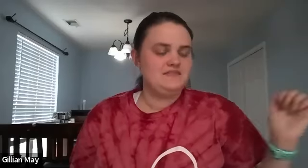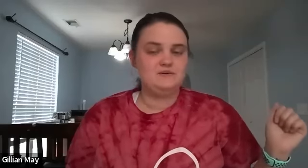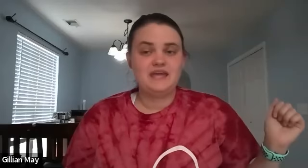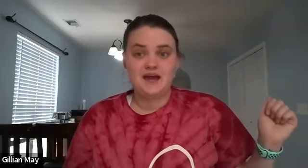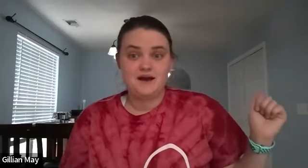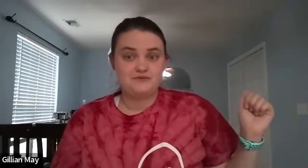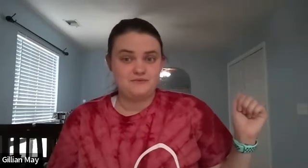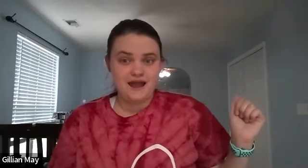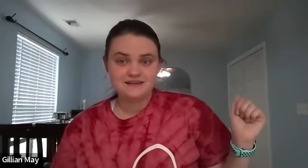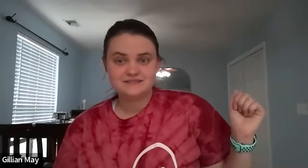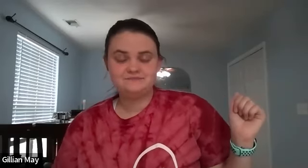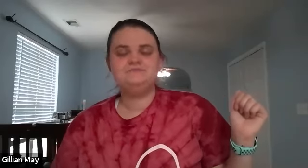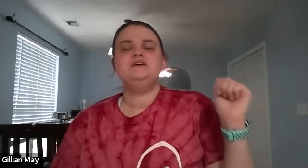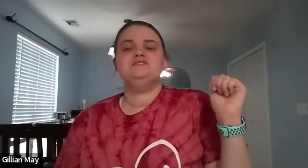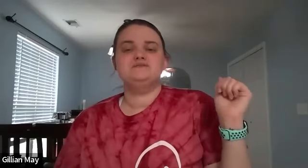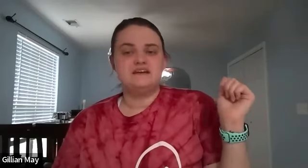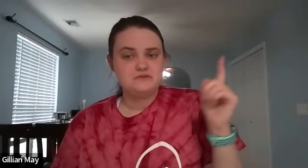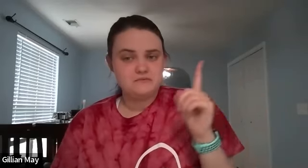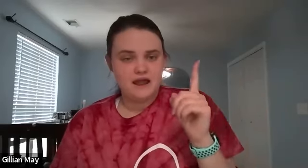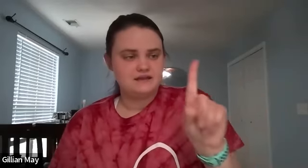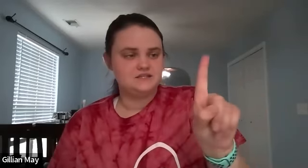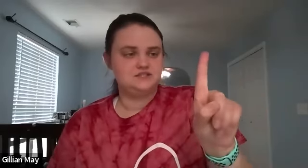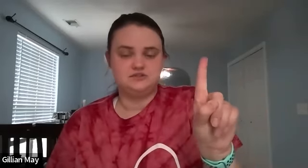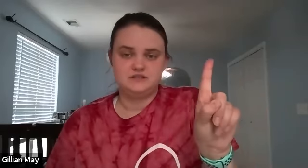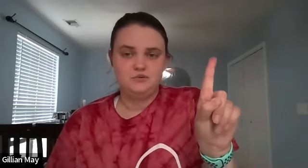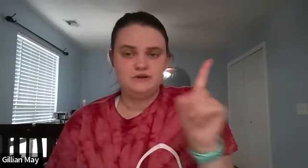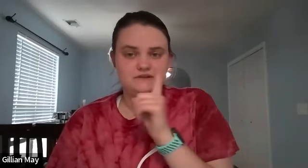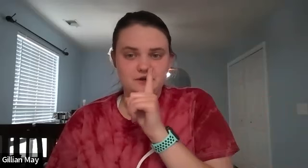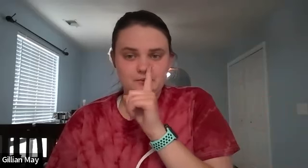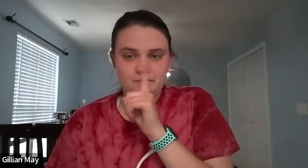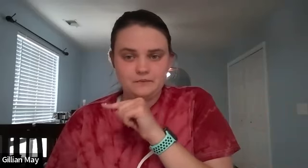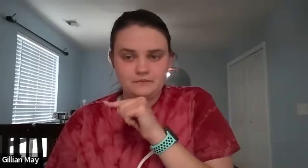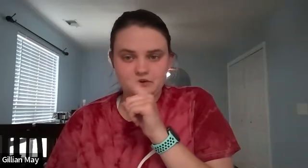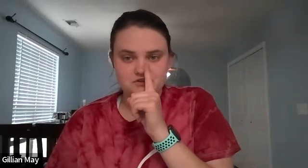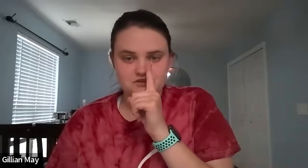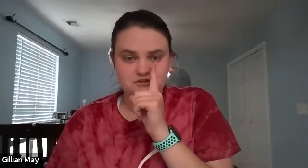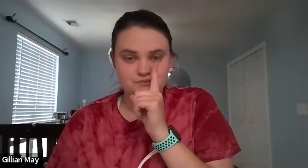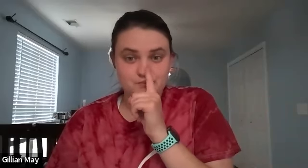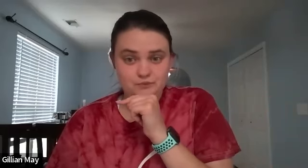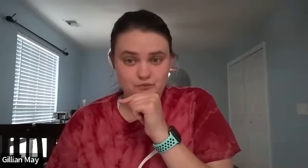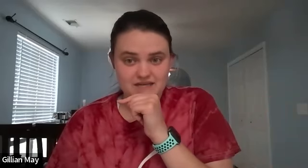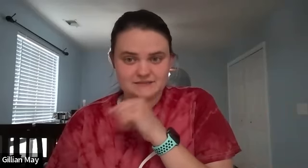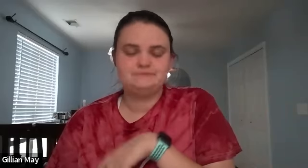Then we have rat. So the sign for rat is just your single pointer finger, brush across your nose, rat.